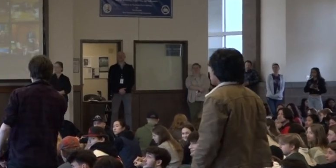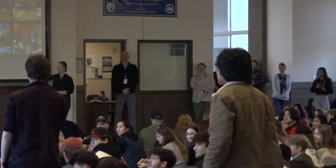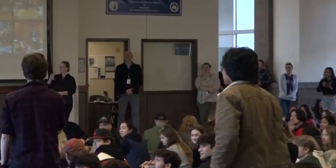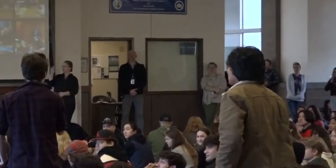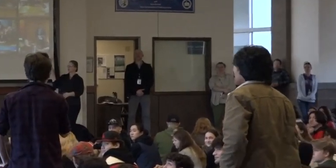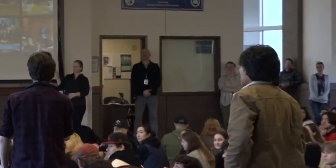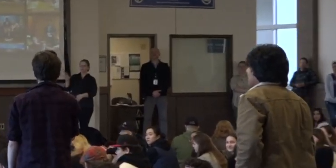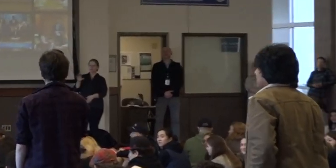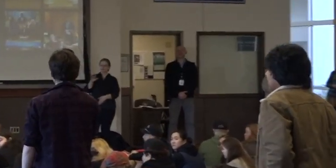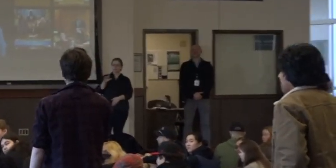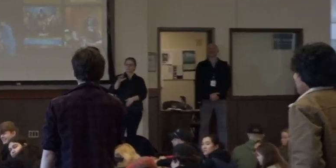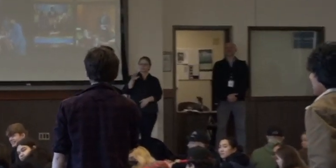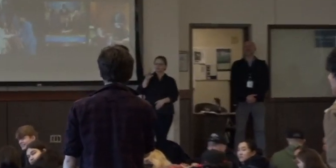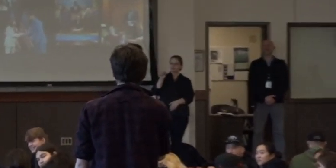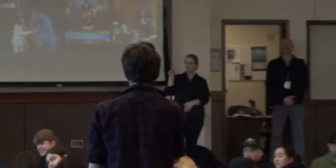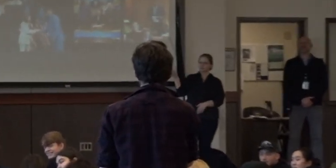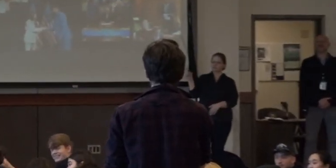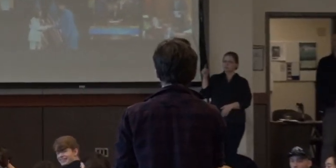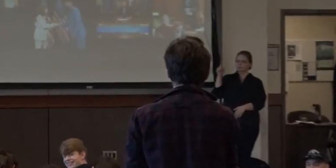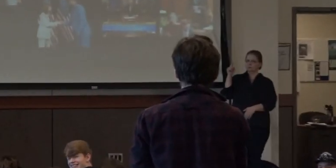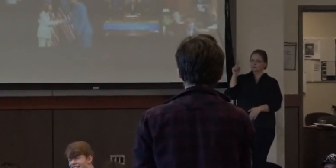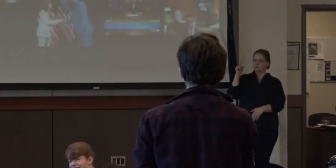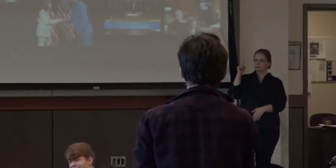Hi, I'm London. Do you think